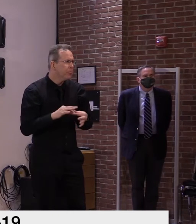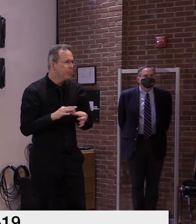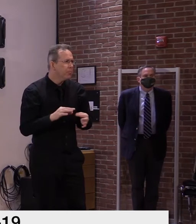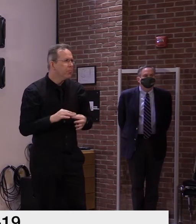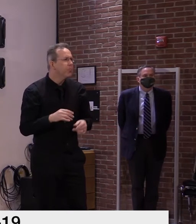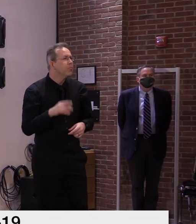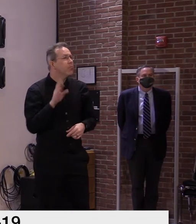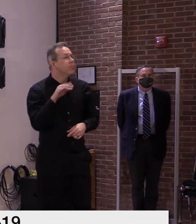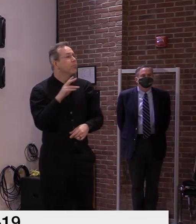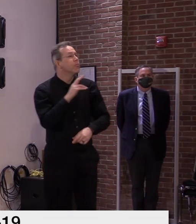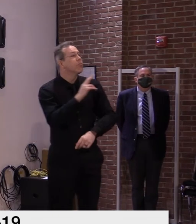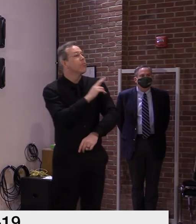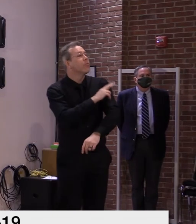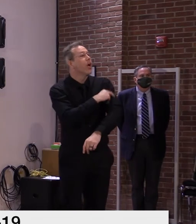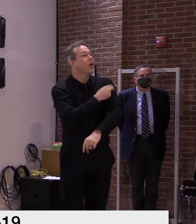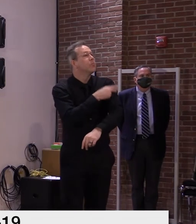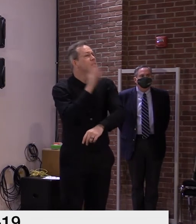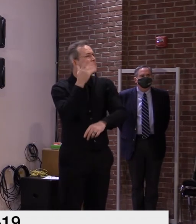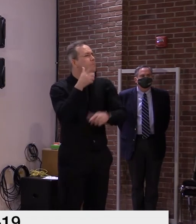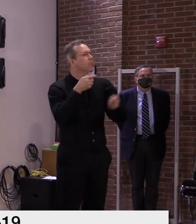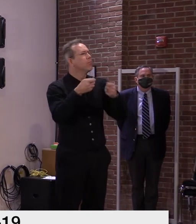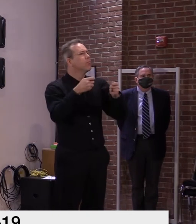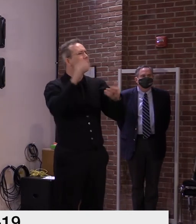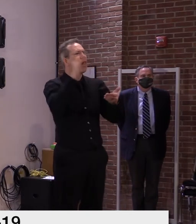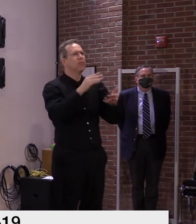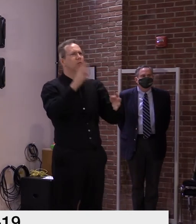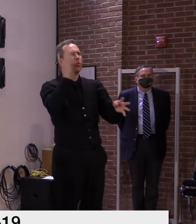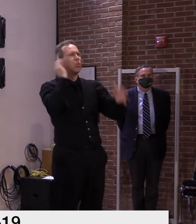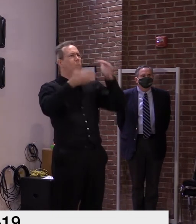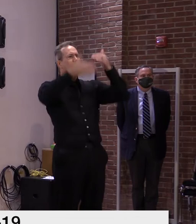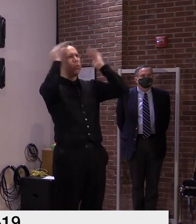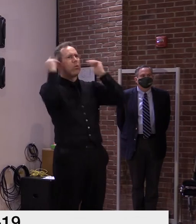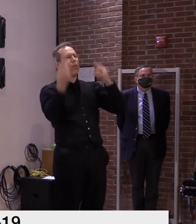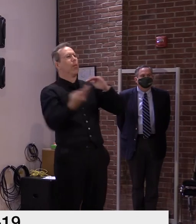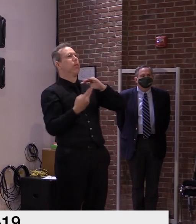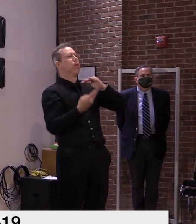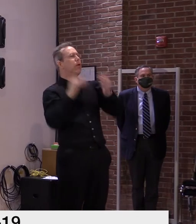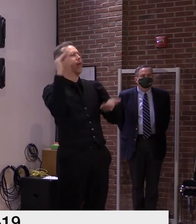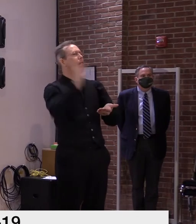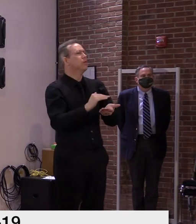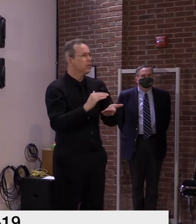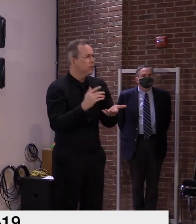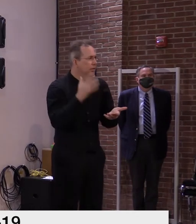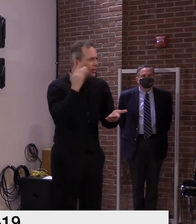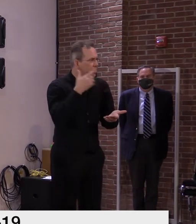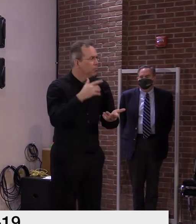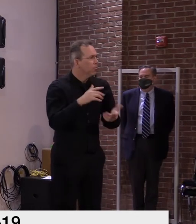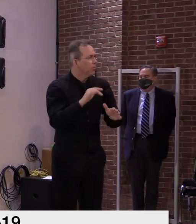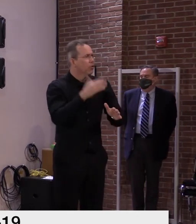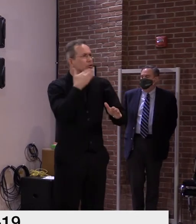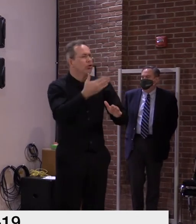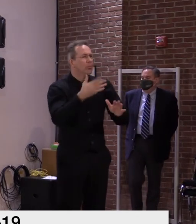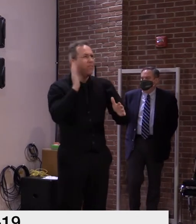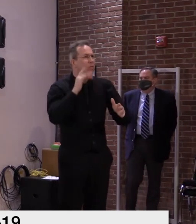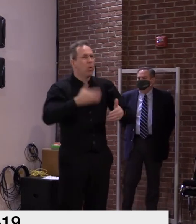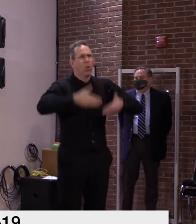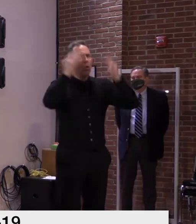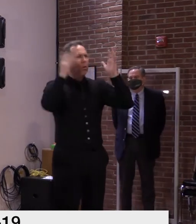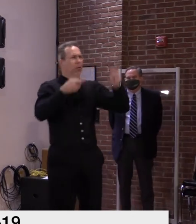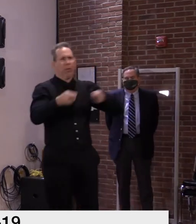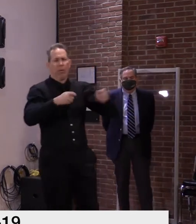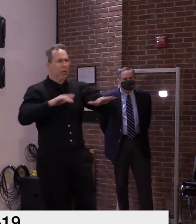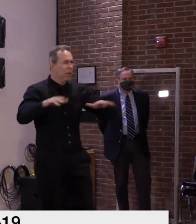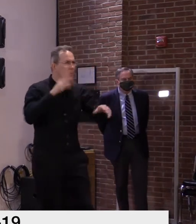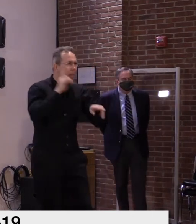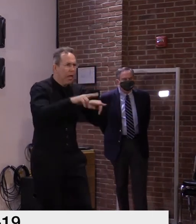up, though at a very gentle rate. But that's a concern to me more than new strains being found in new